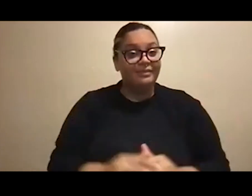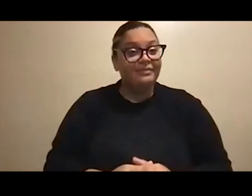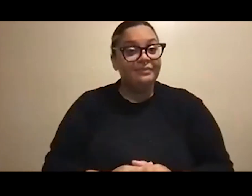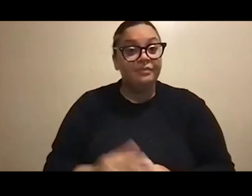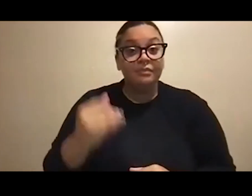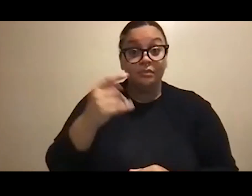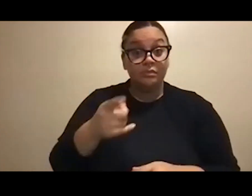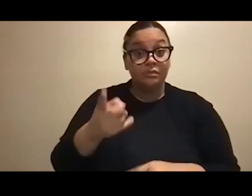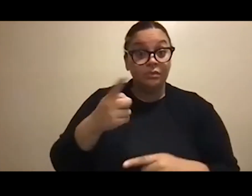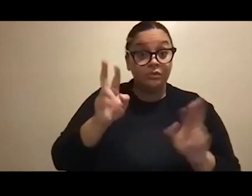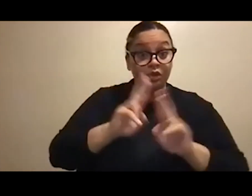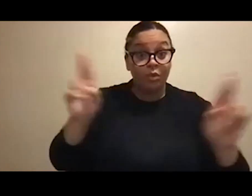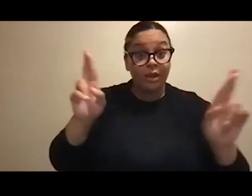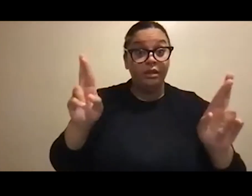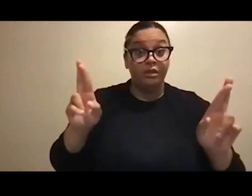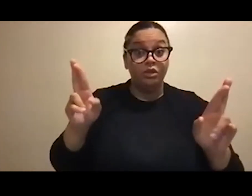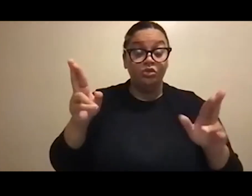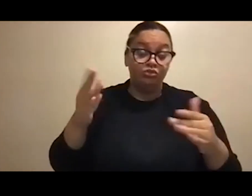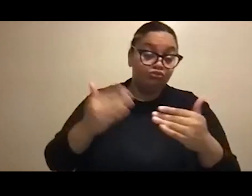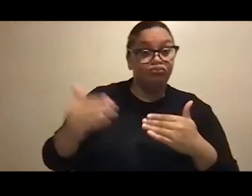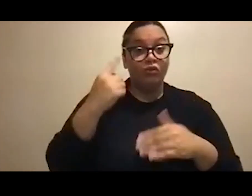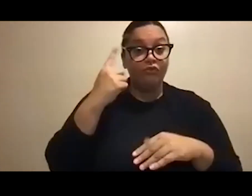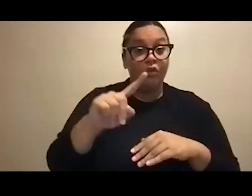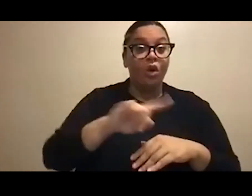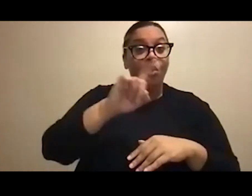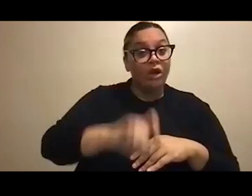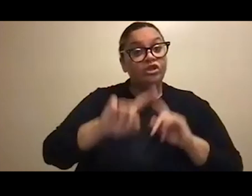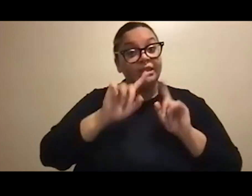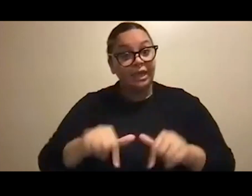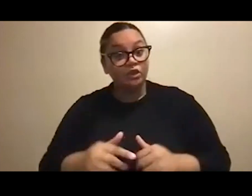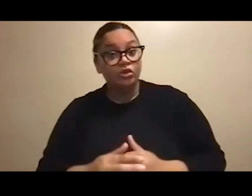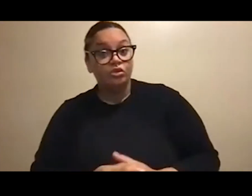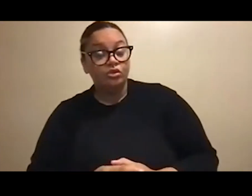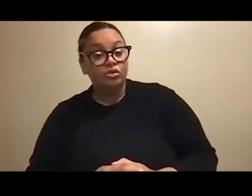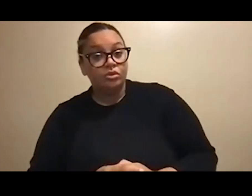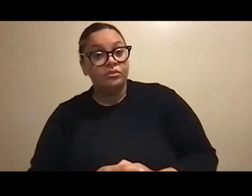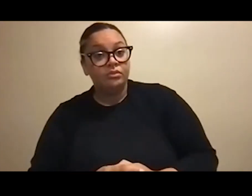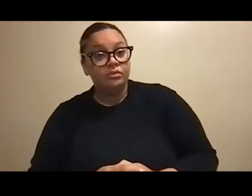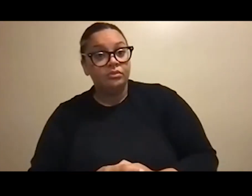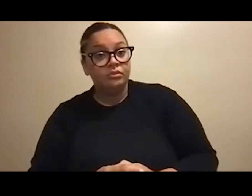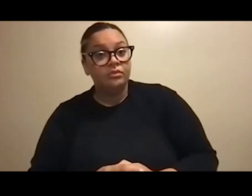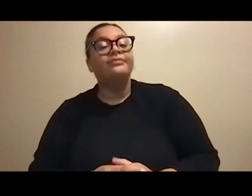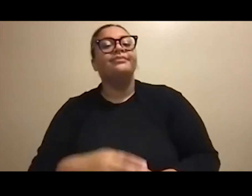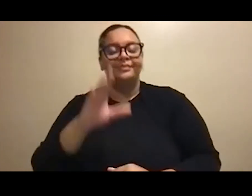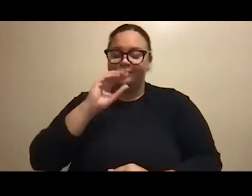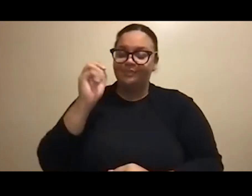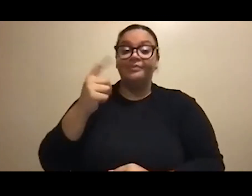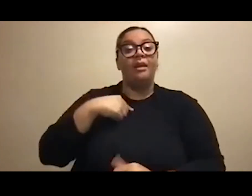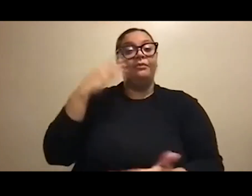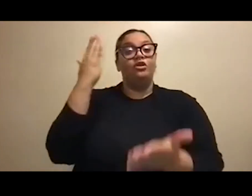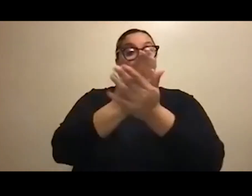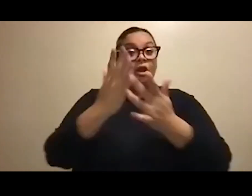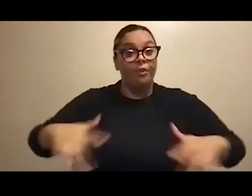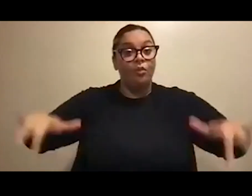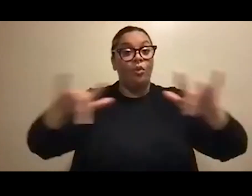Are you ready to move into the Q&A, Jim? Sure, anytime. Okay, so I'm going to stop the recording and